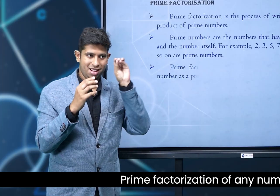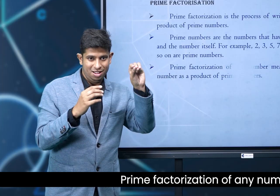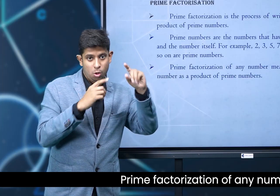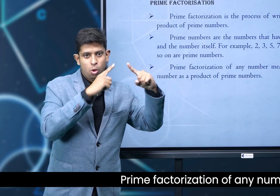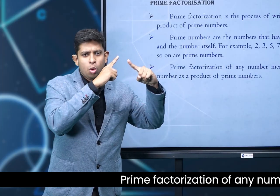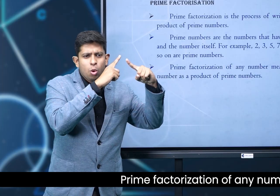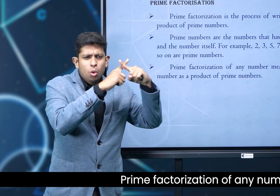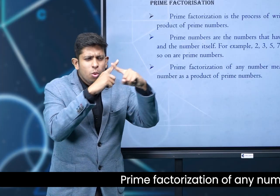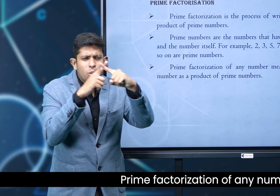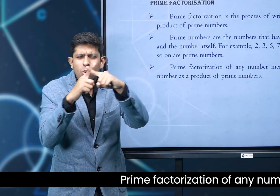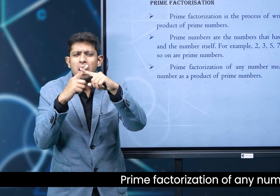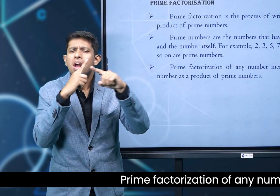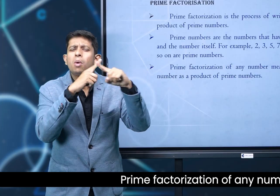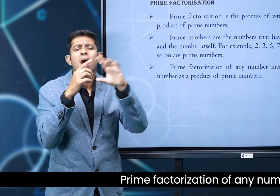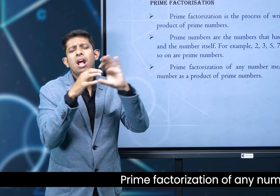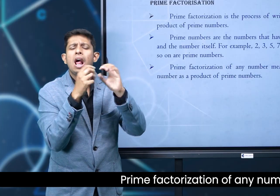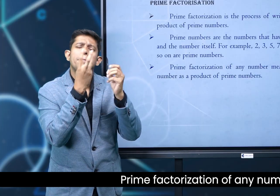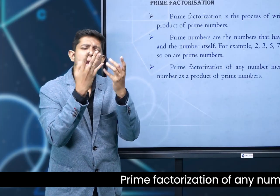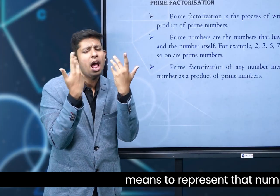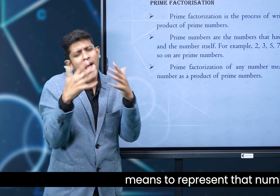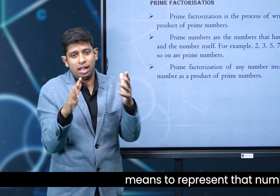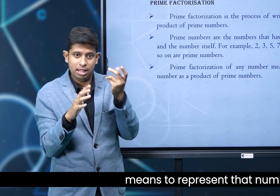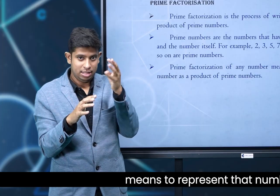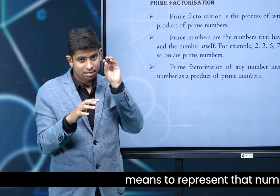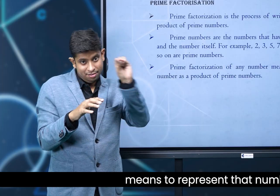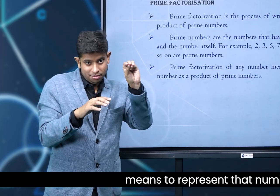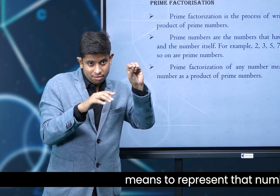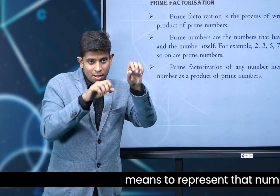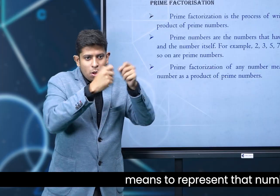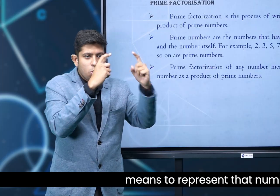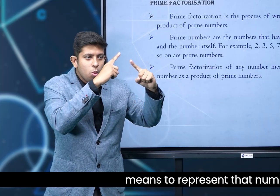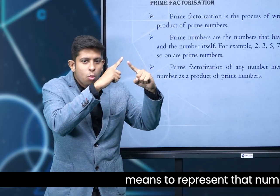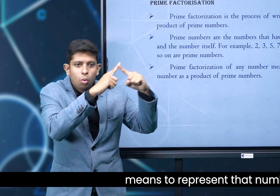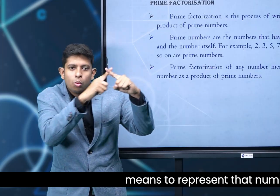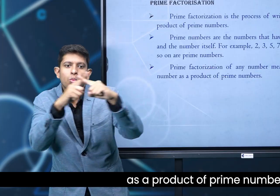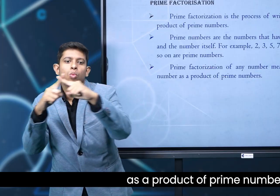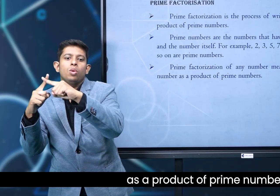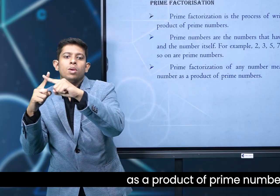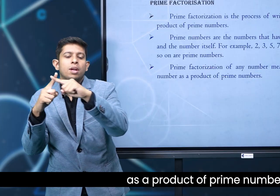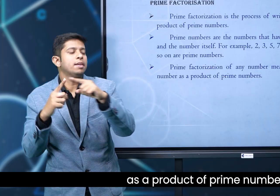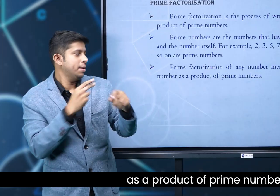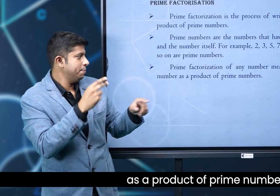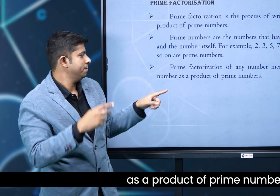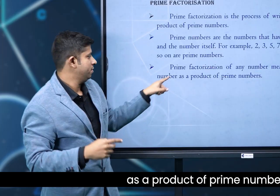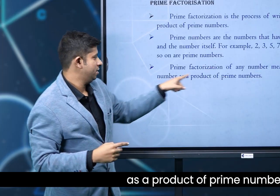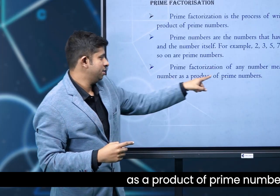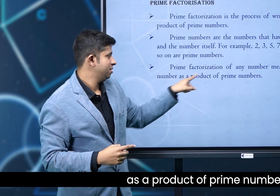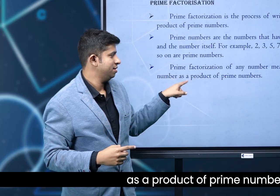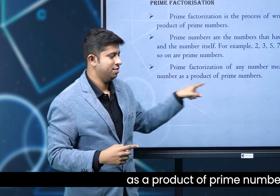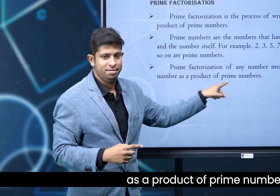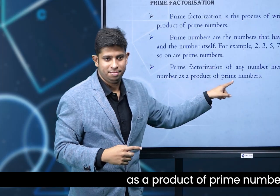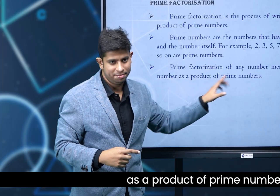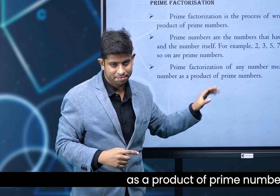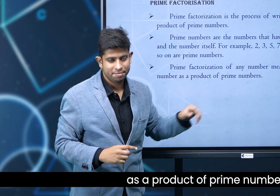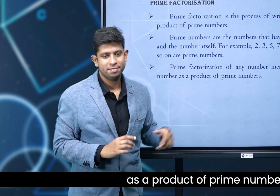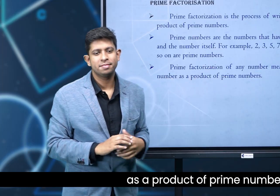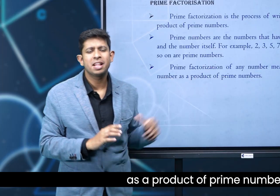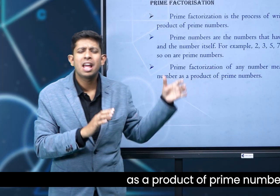Prime factorization of any number means to represent that number as a product of prime numbers.